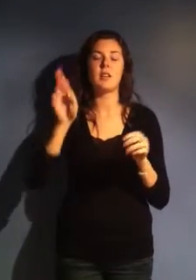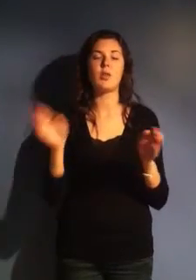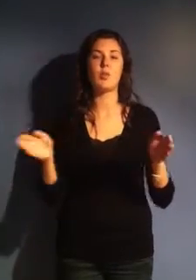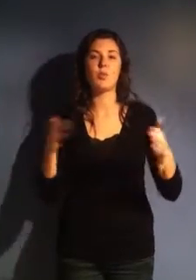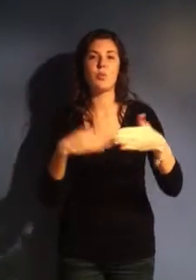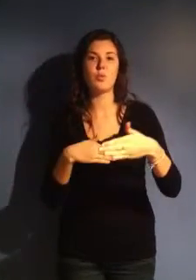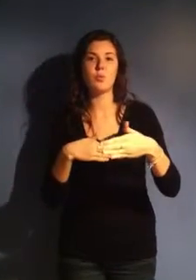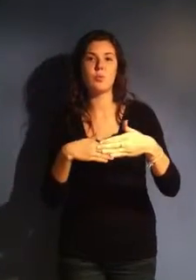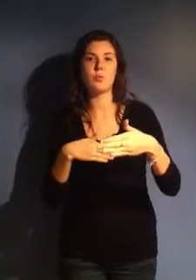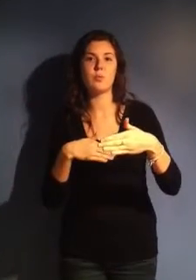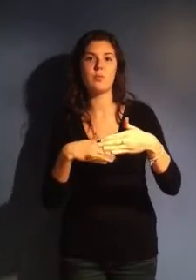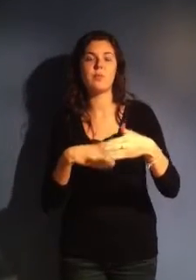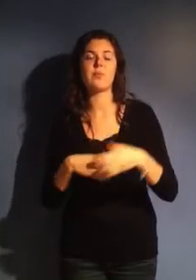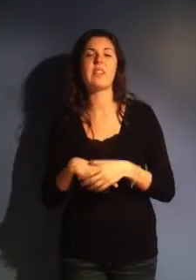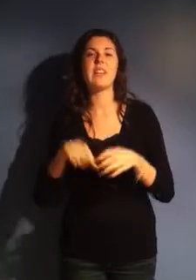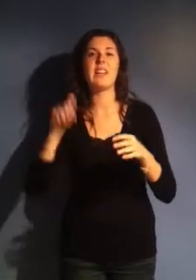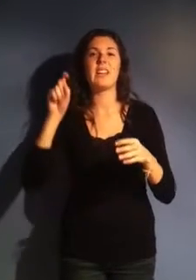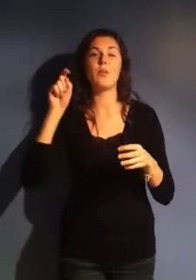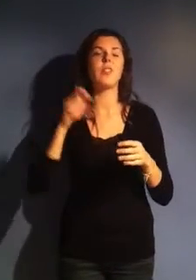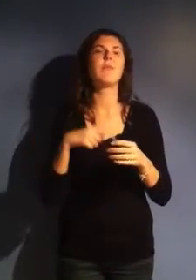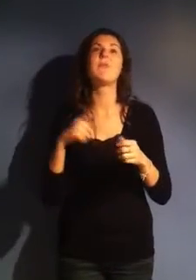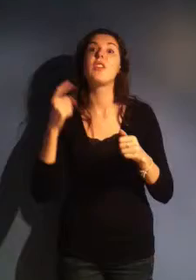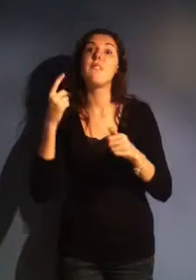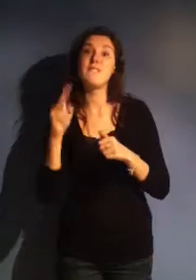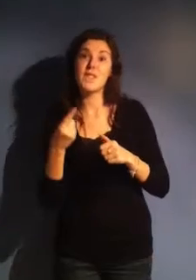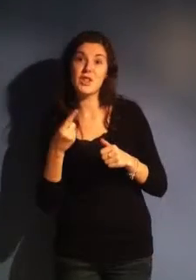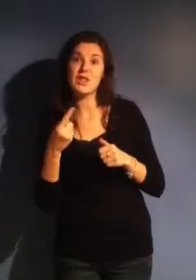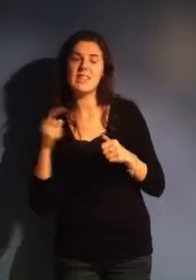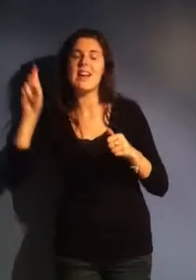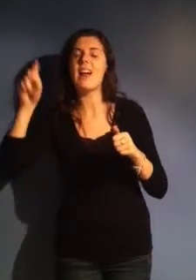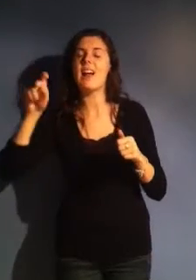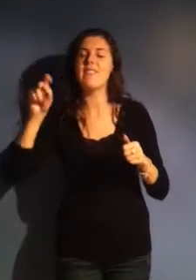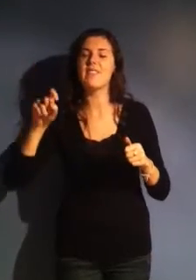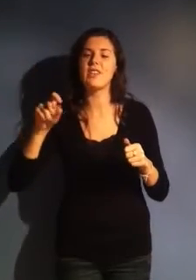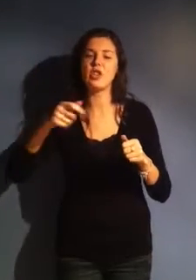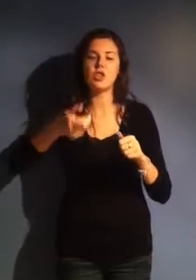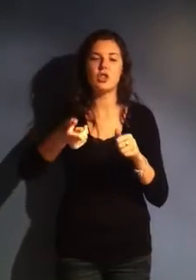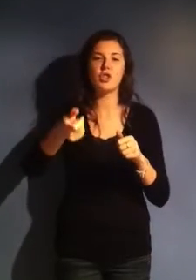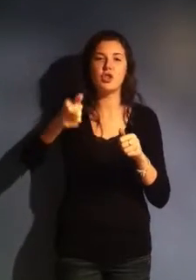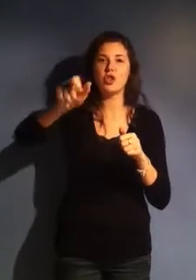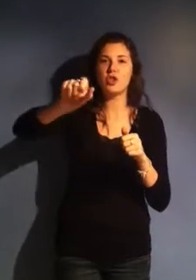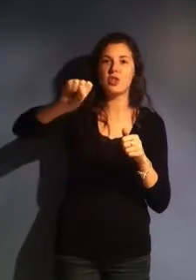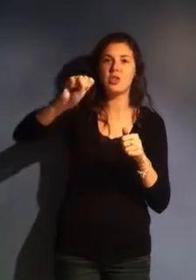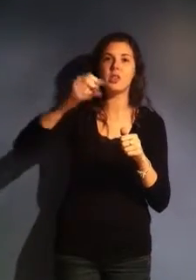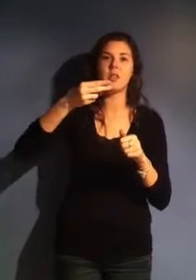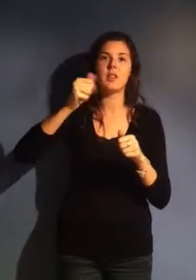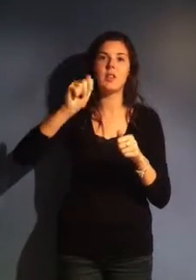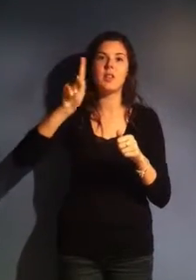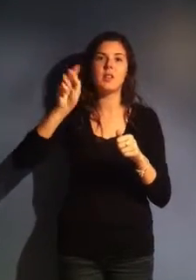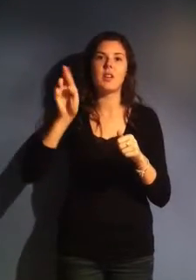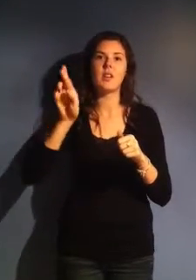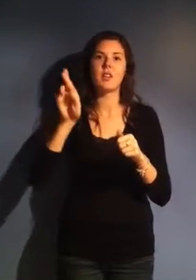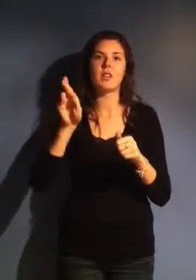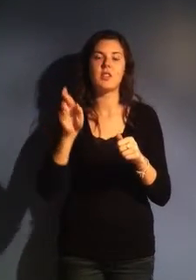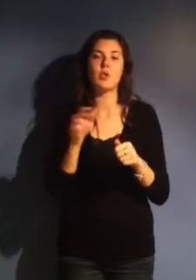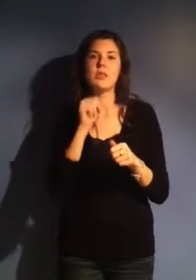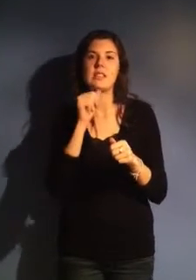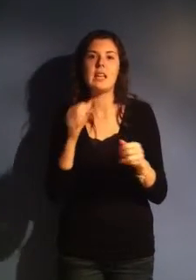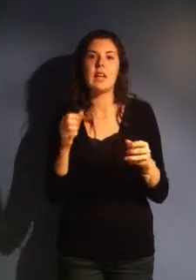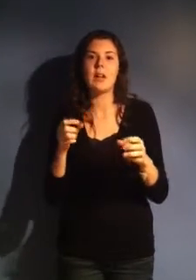down the shaker so that it's not turning so fast. So then you turn it down, and then you wait till it comes to complete stop.